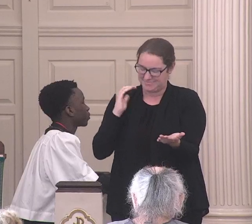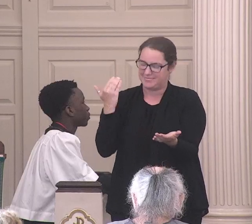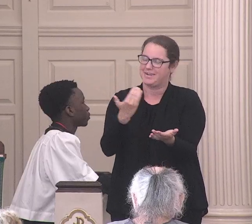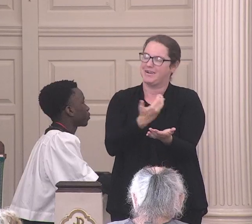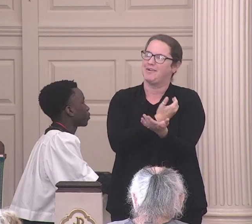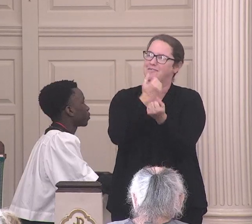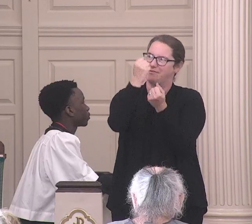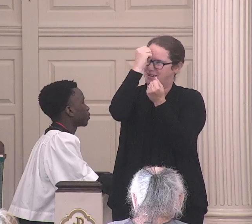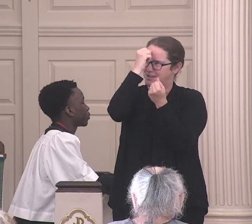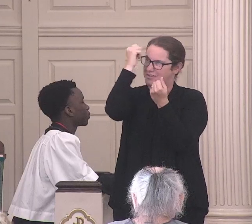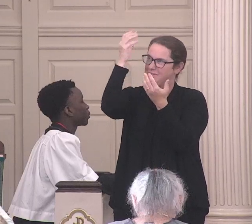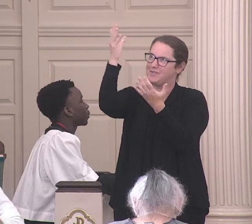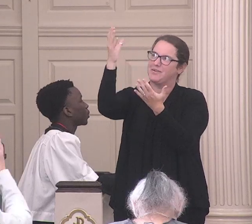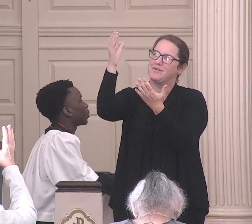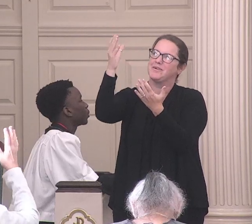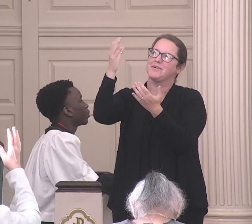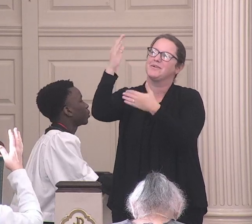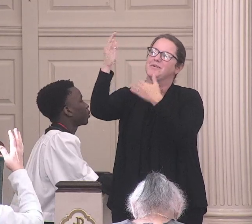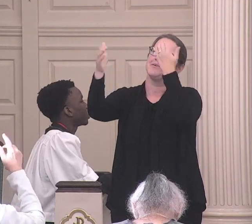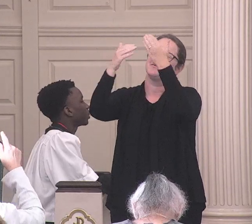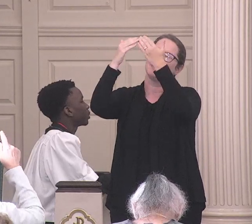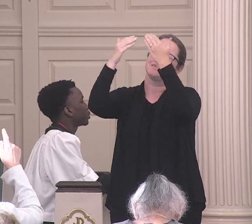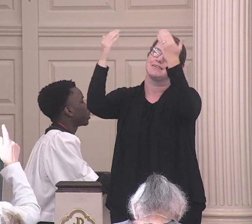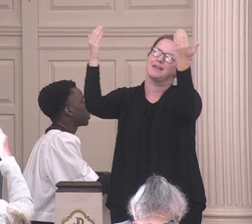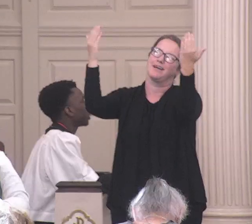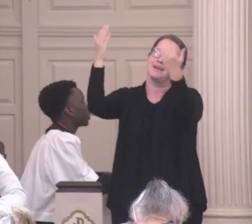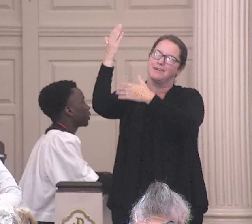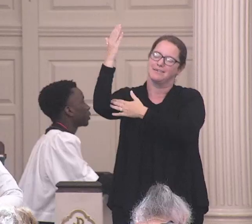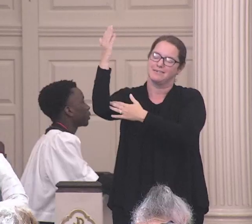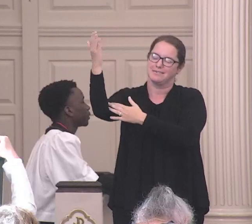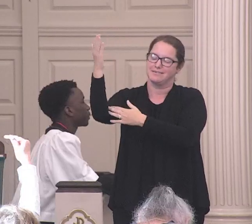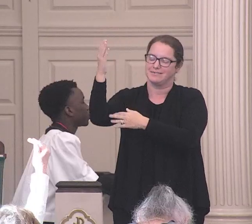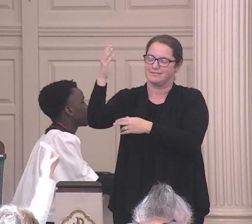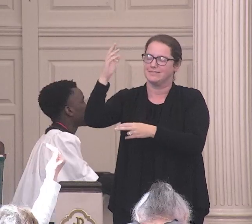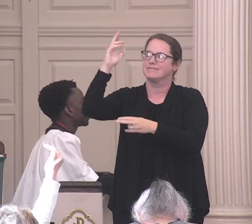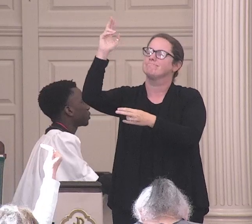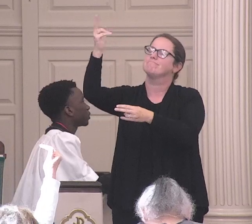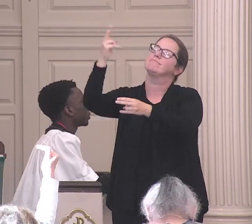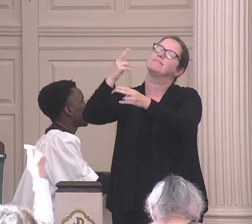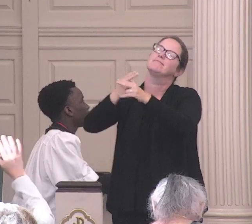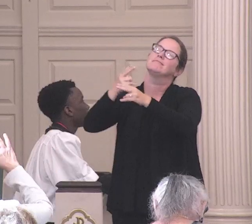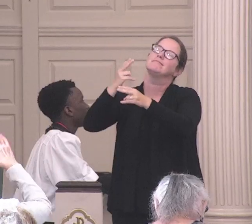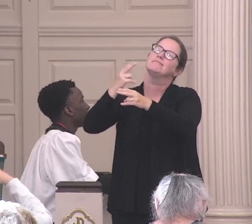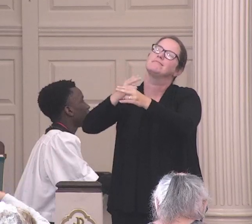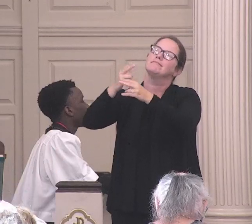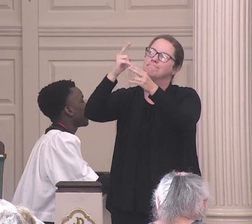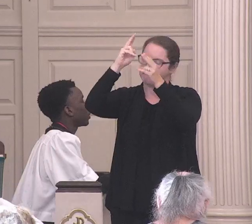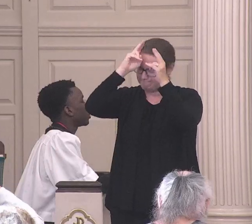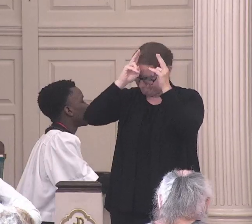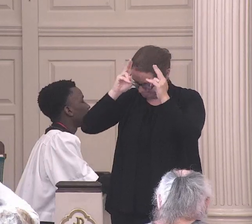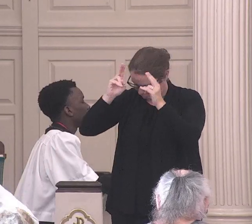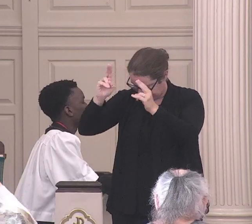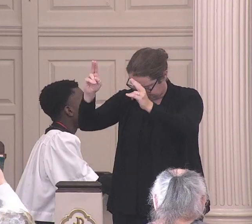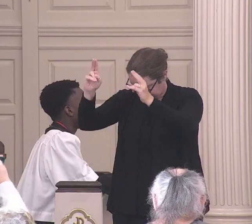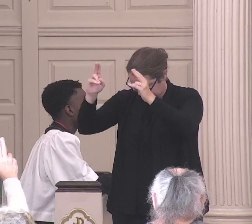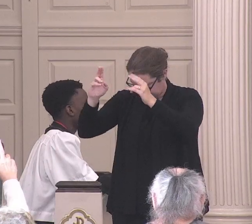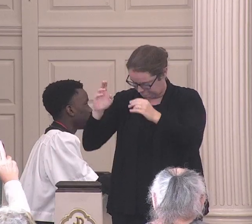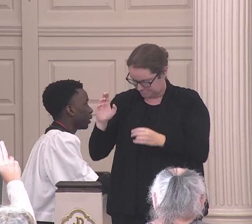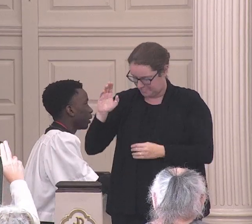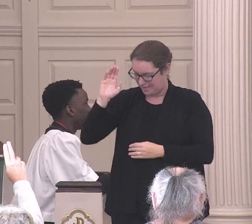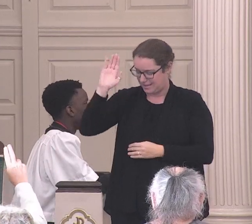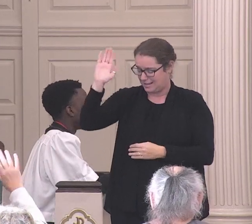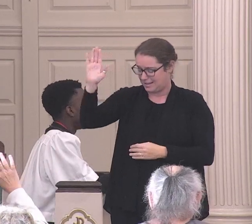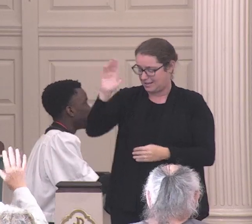Our Father, who art in heaven, hallowed be